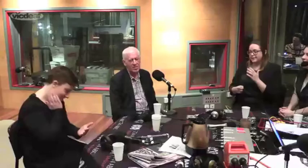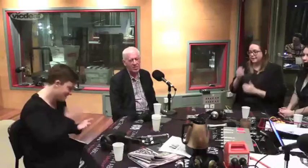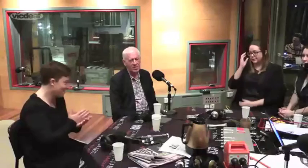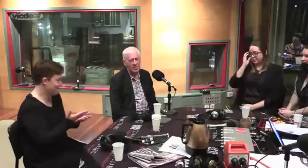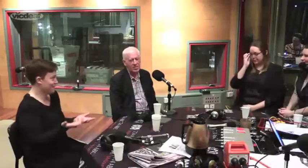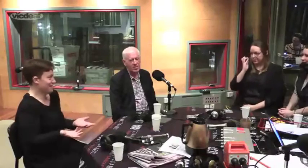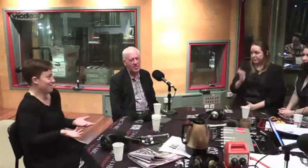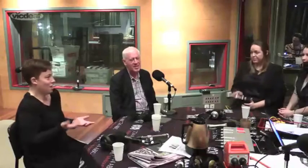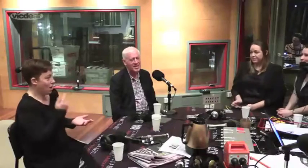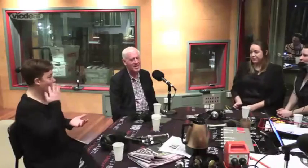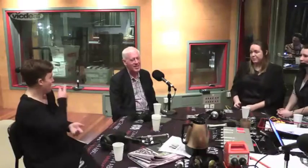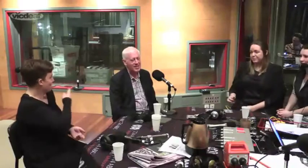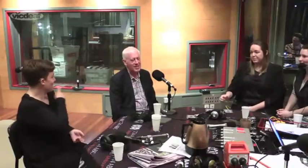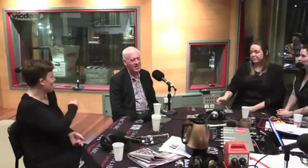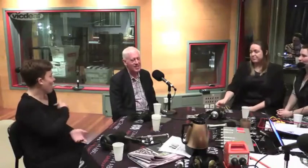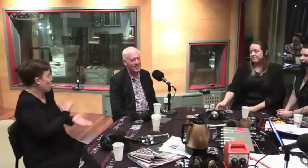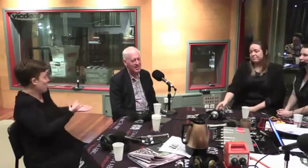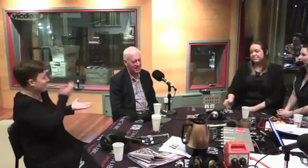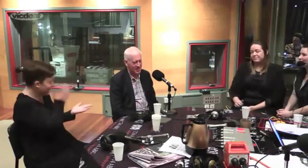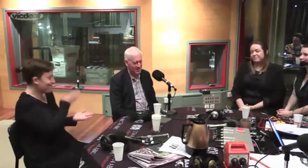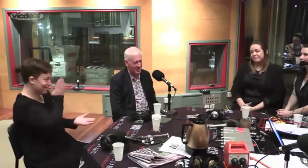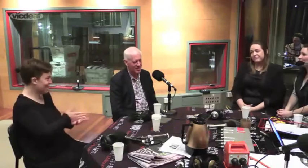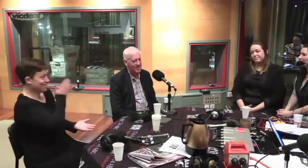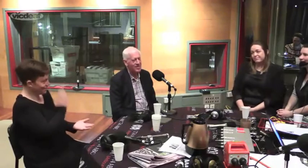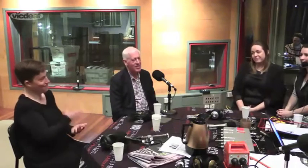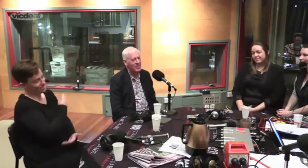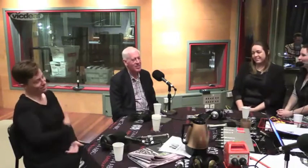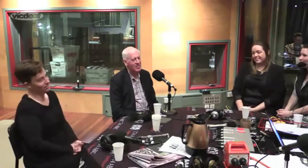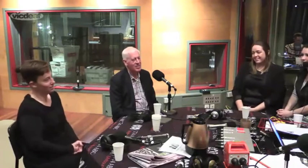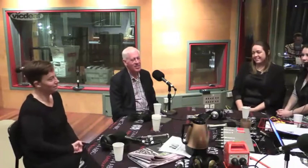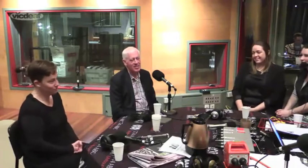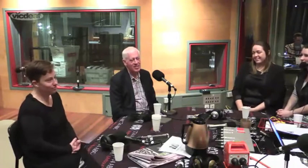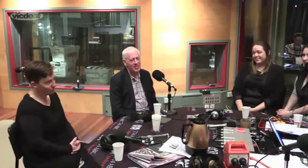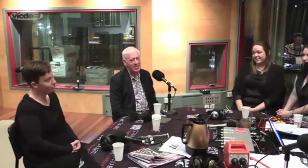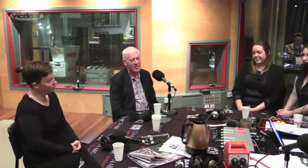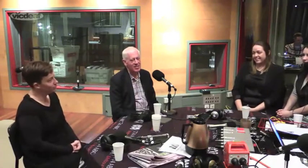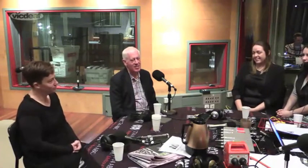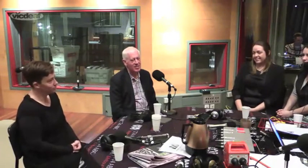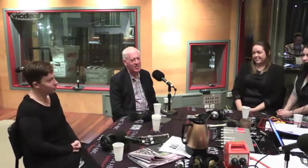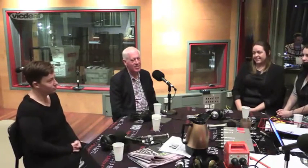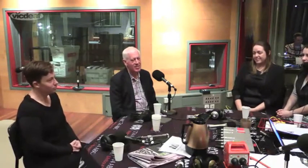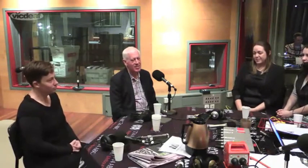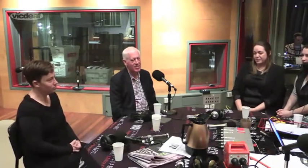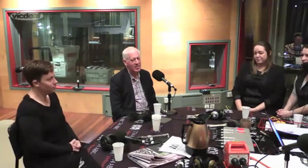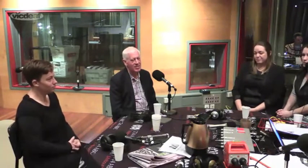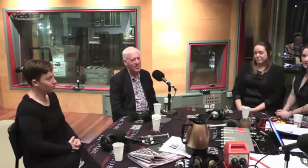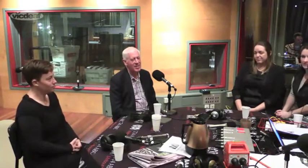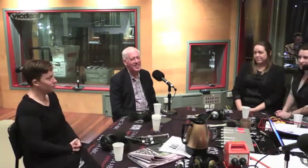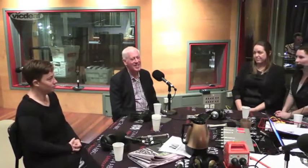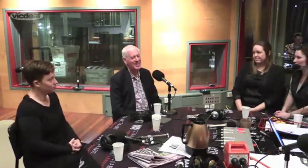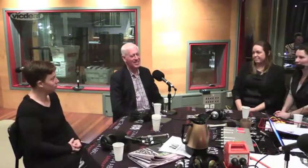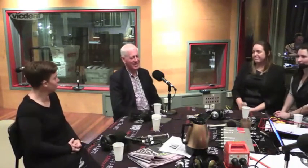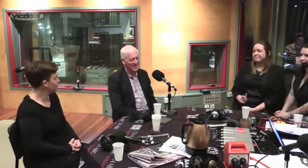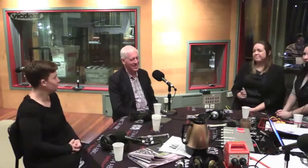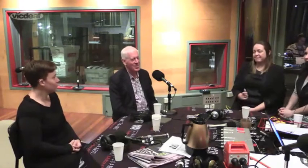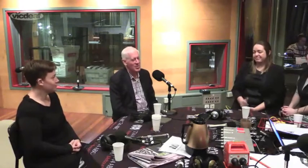Oh, 100%. I could not support that statement strongly enough. When you said that, Graham, I was just, you know, little jumps of joys